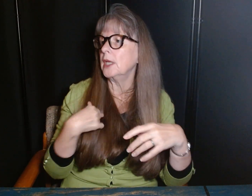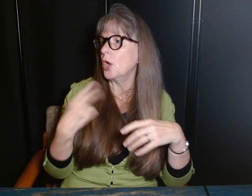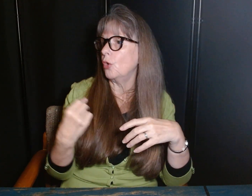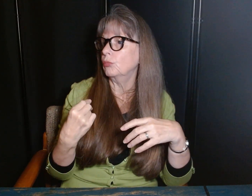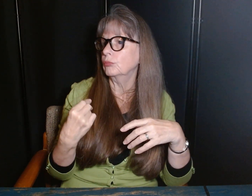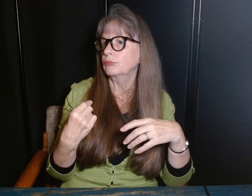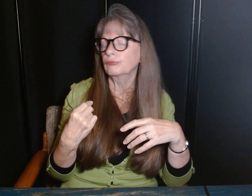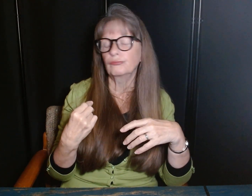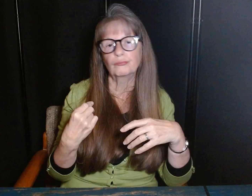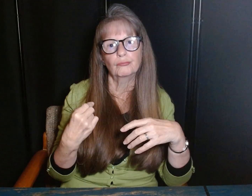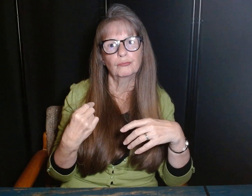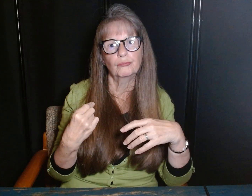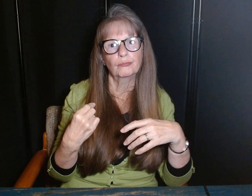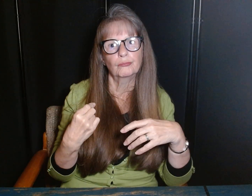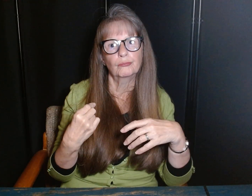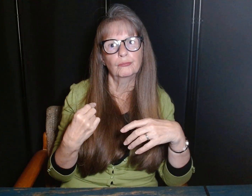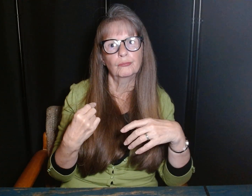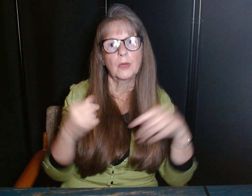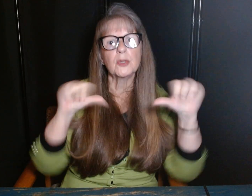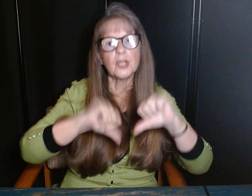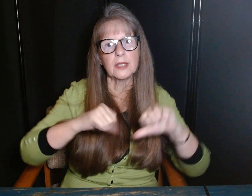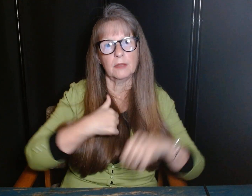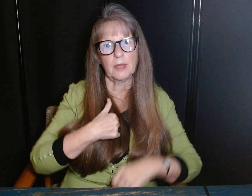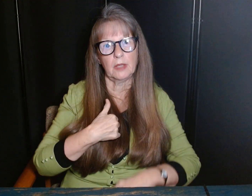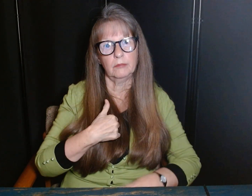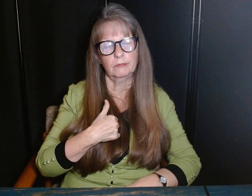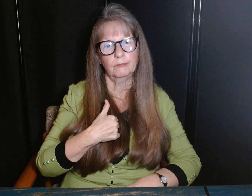no. They rejected me,